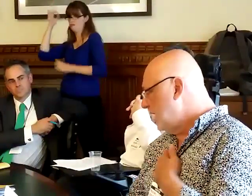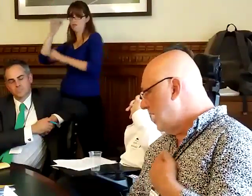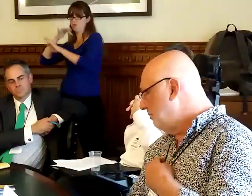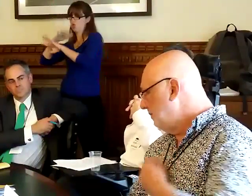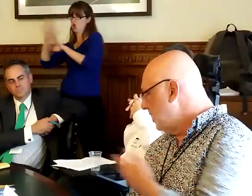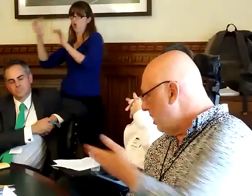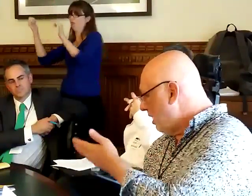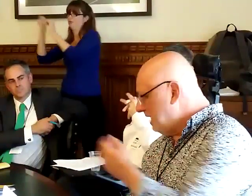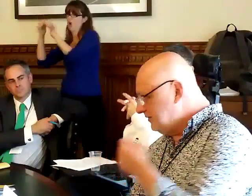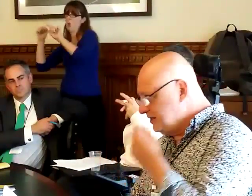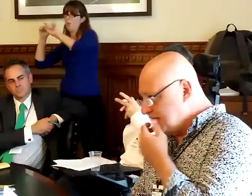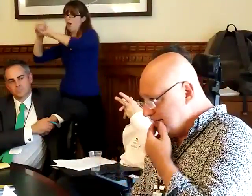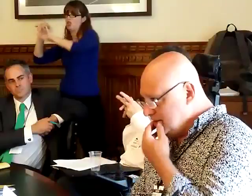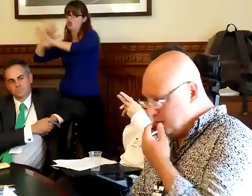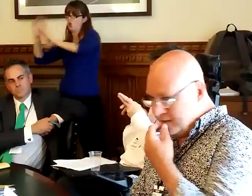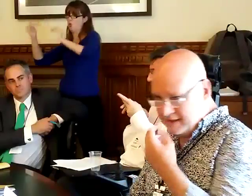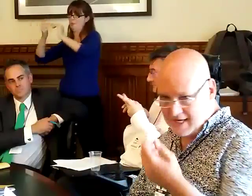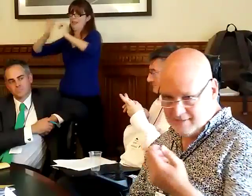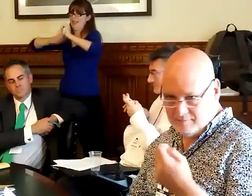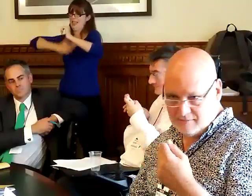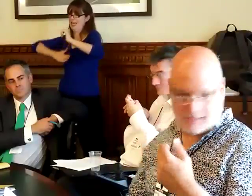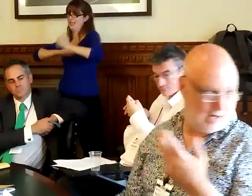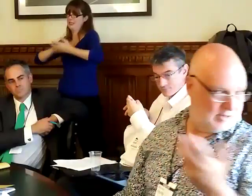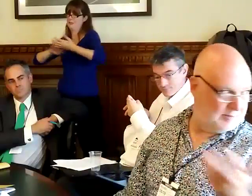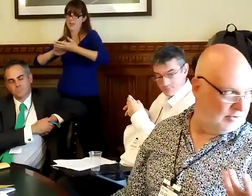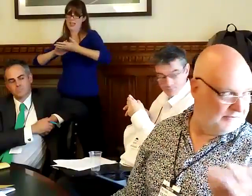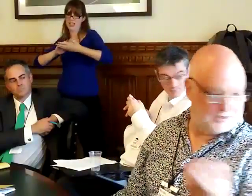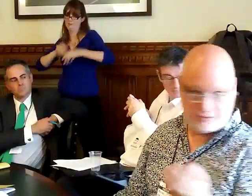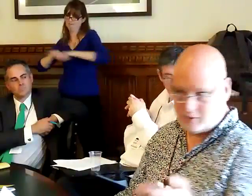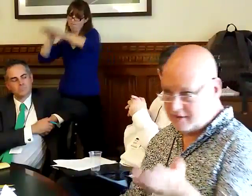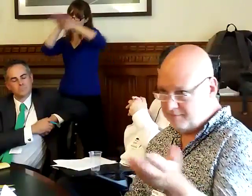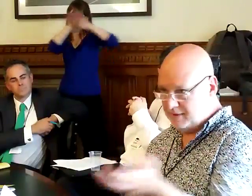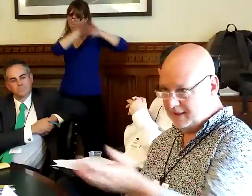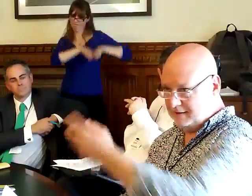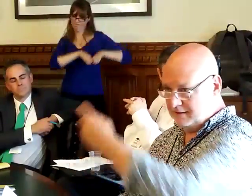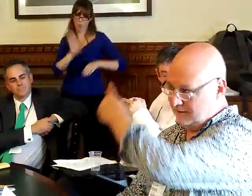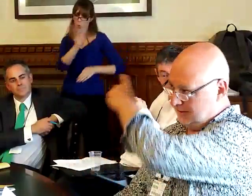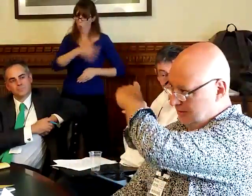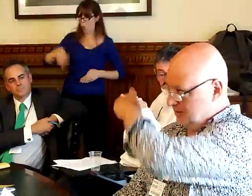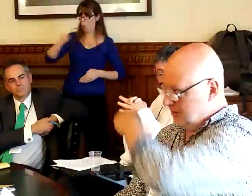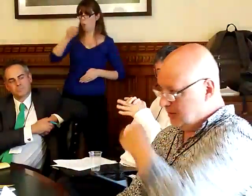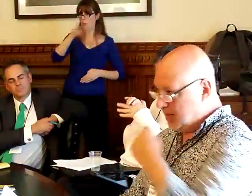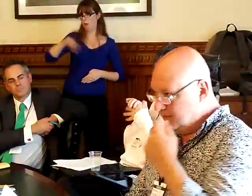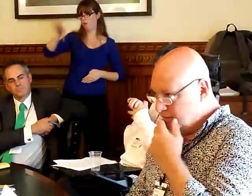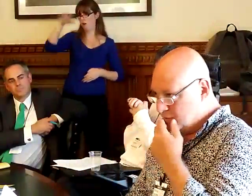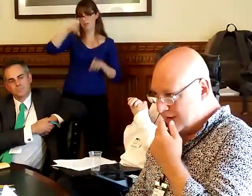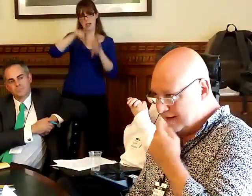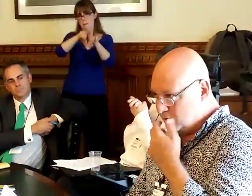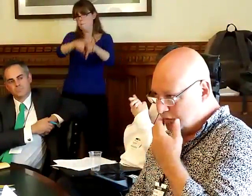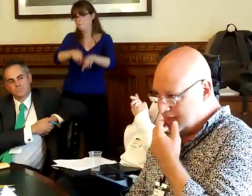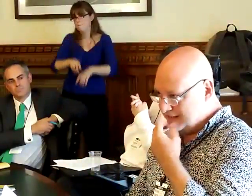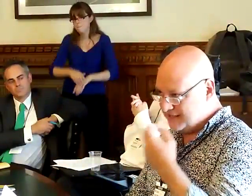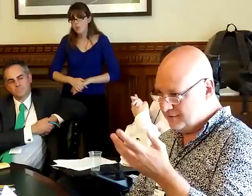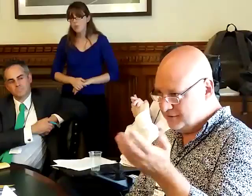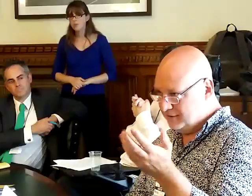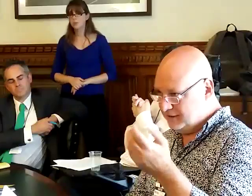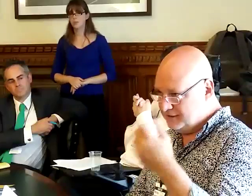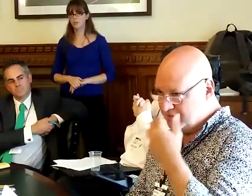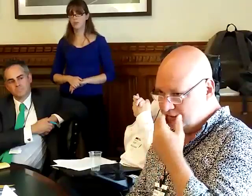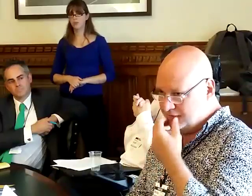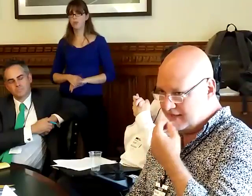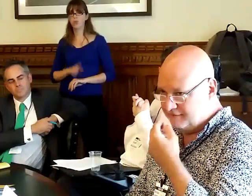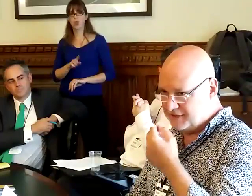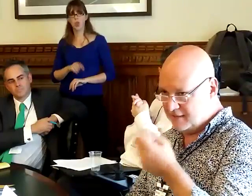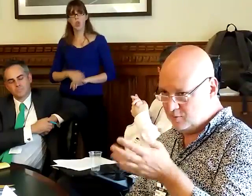compliant. I have to say that we came, a whole number of us were in over the way at Portcullis House